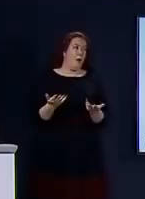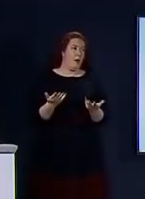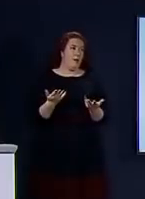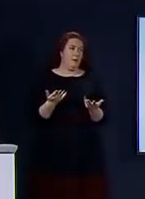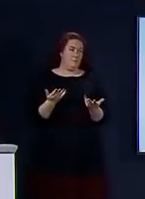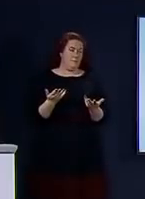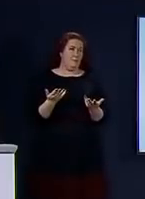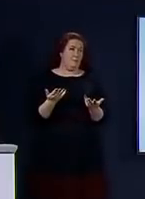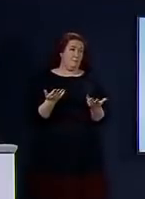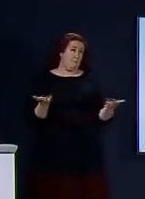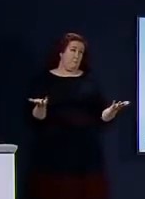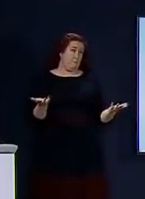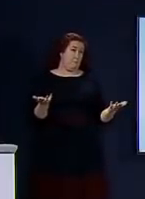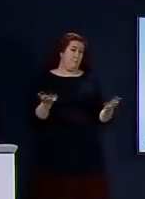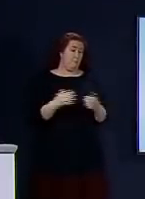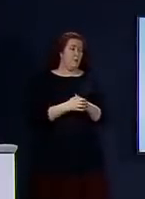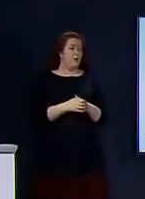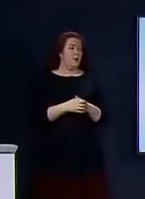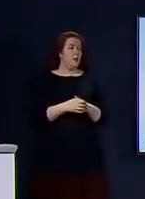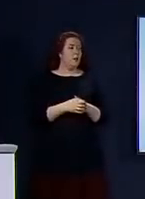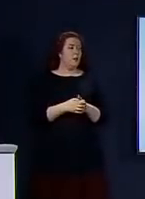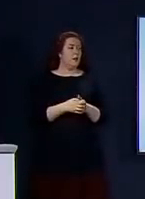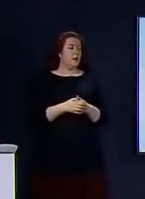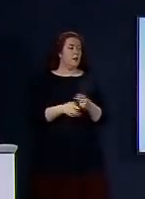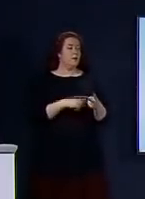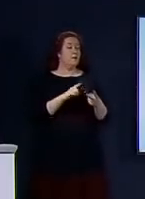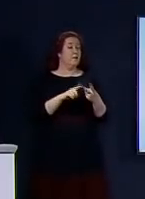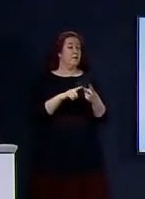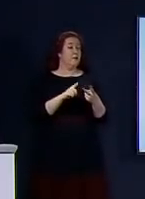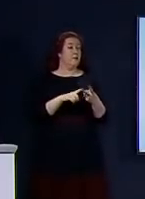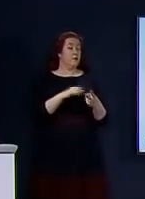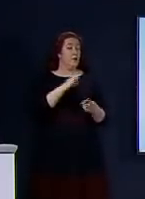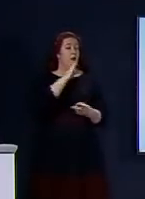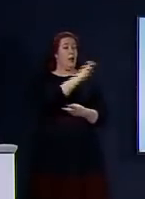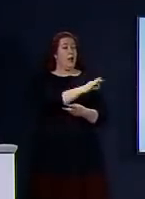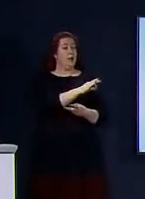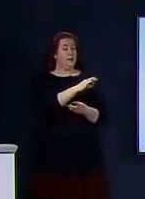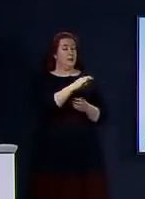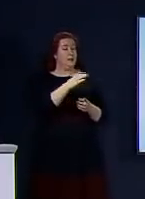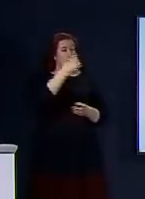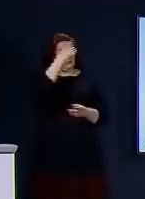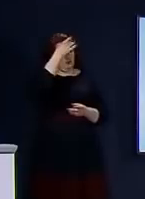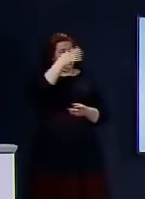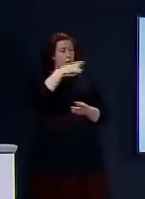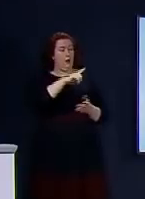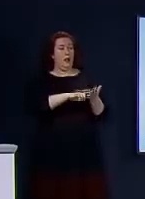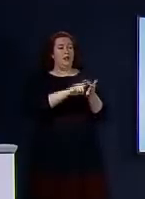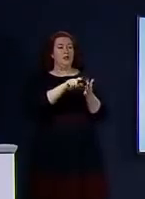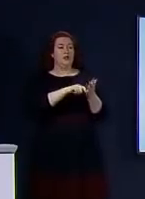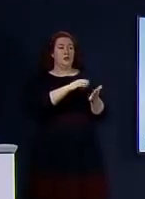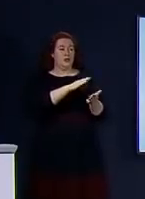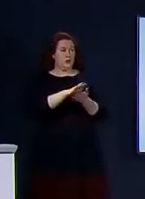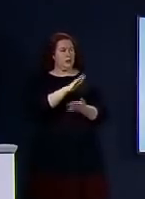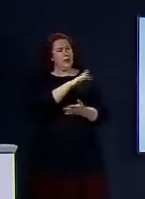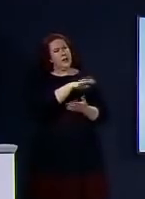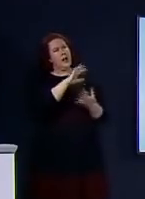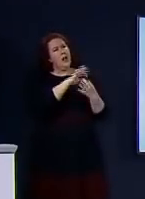to allowing that? And if I can just ask Professor Leitch, on the subject of